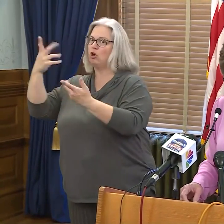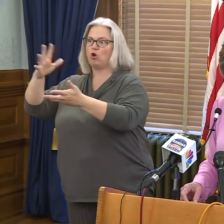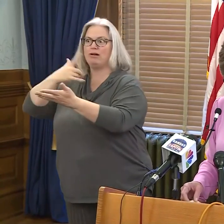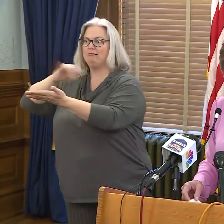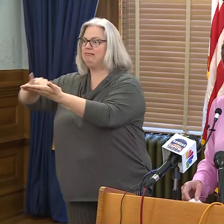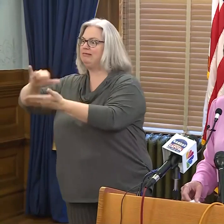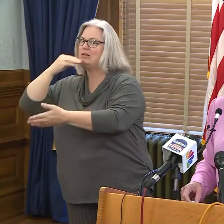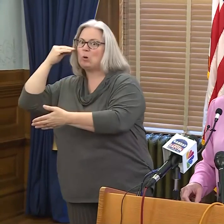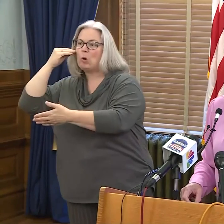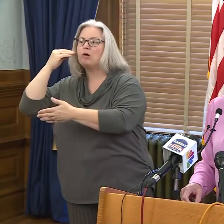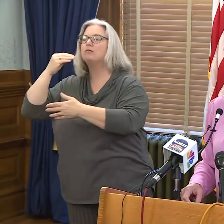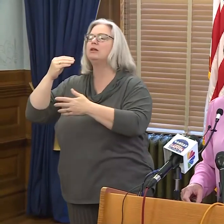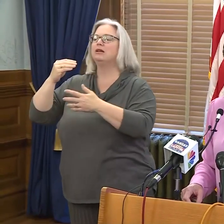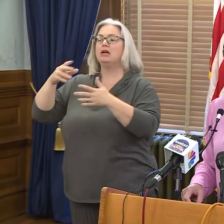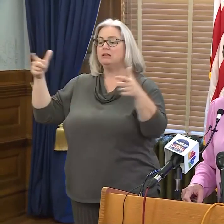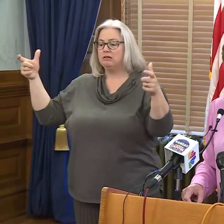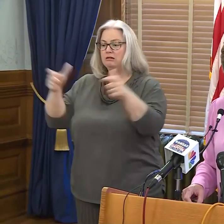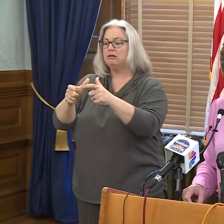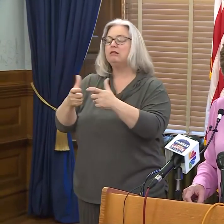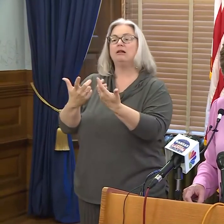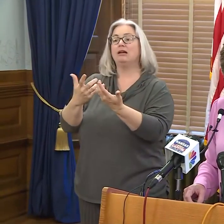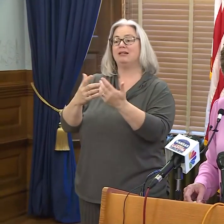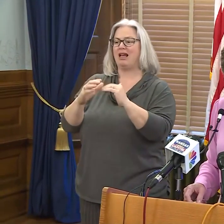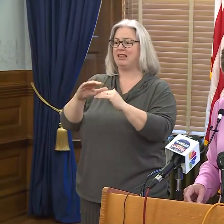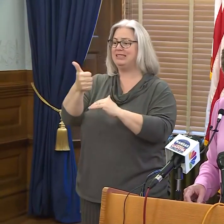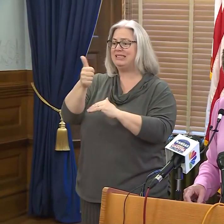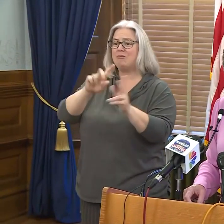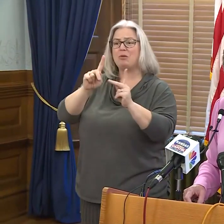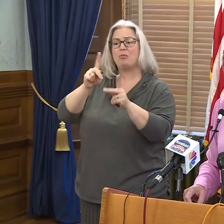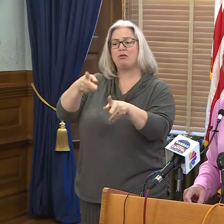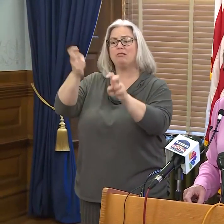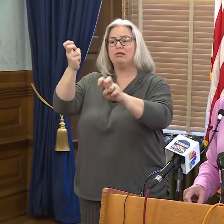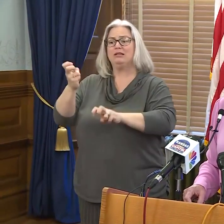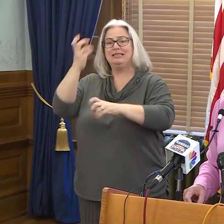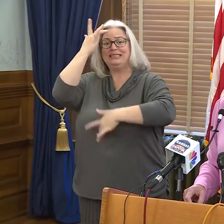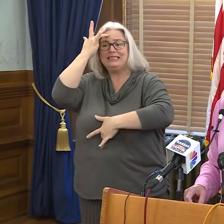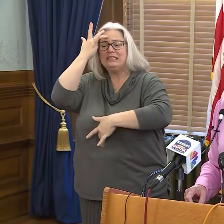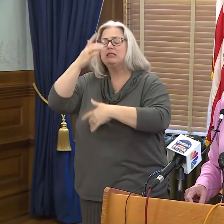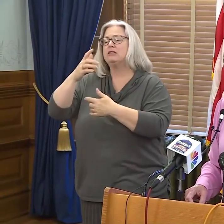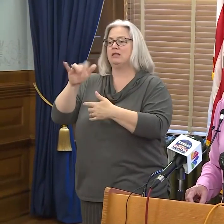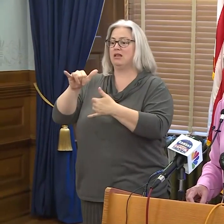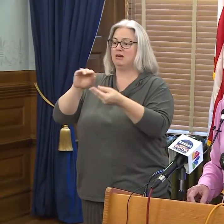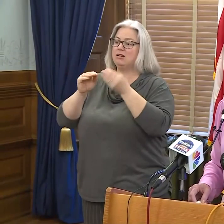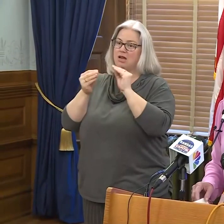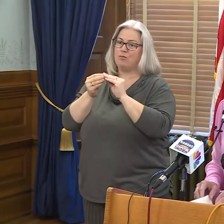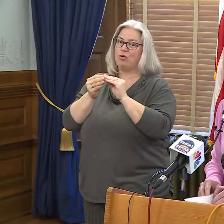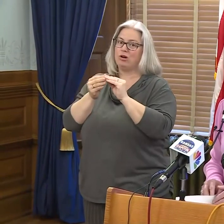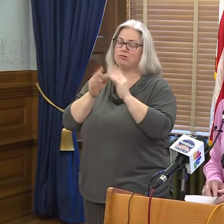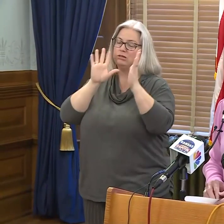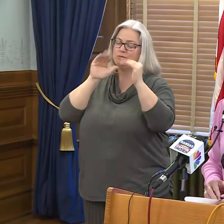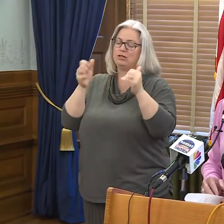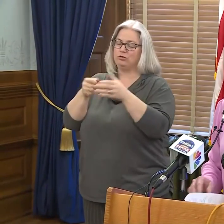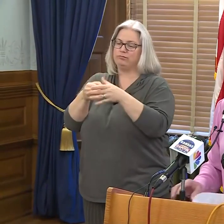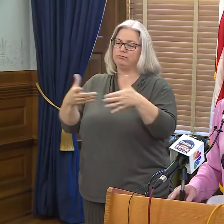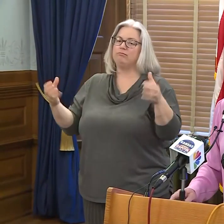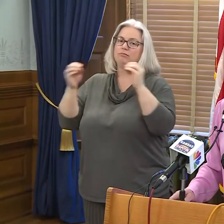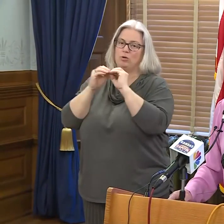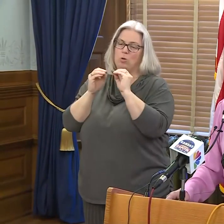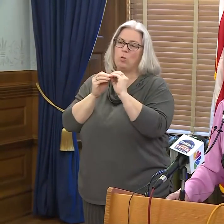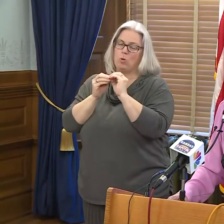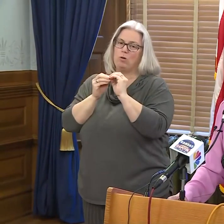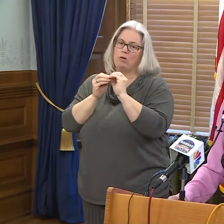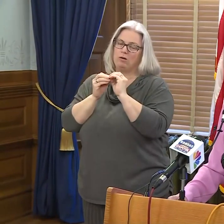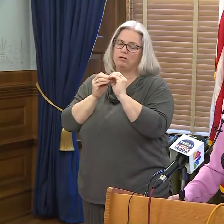of sickness. At least 10 people fell ill, a number that's expected to grow, and there are